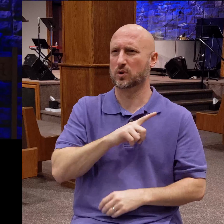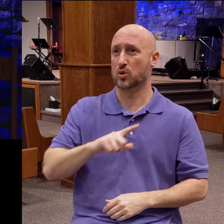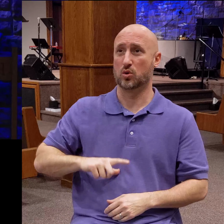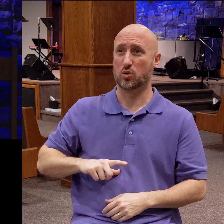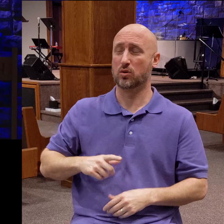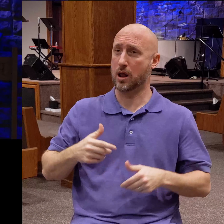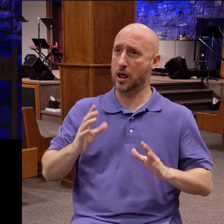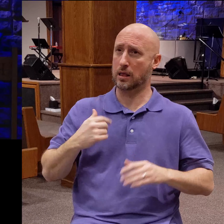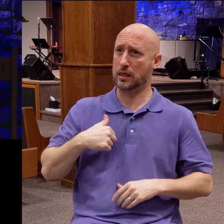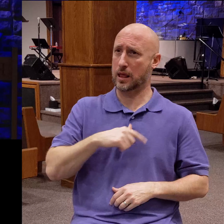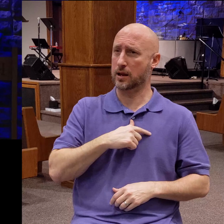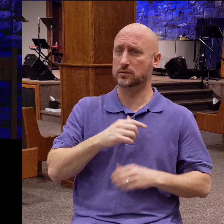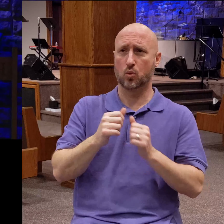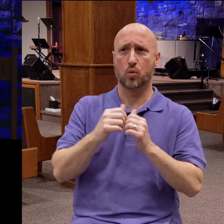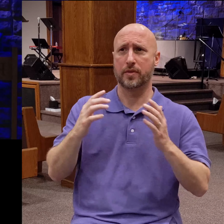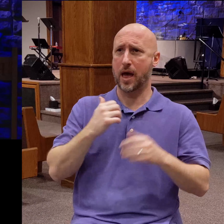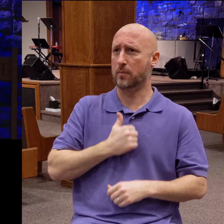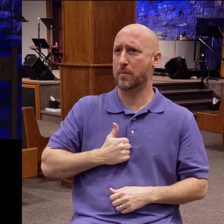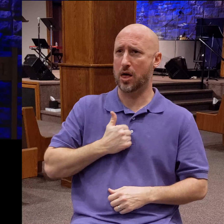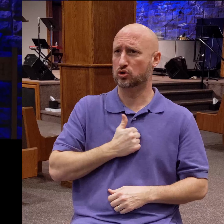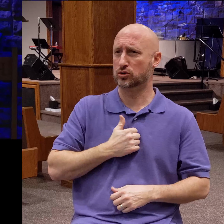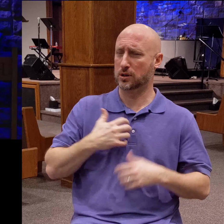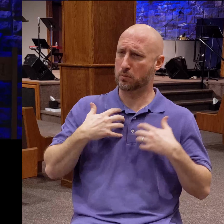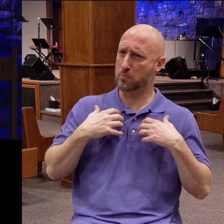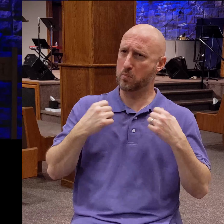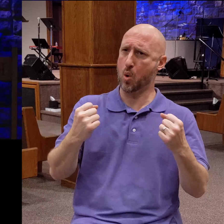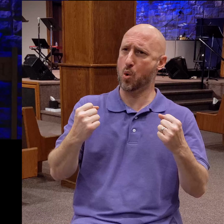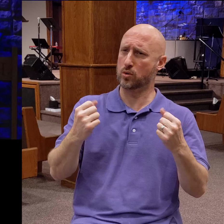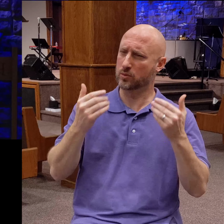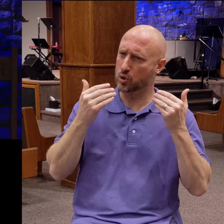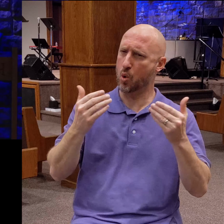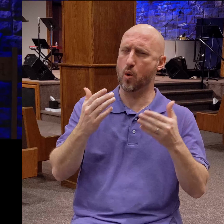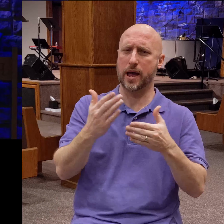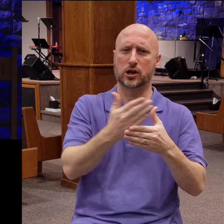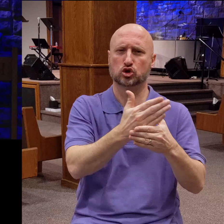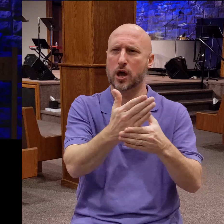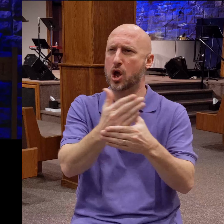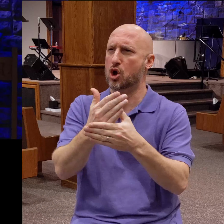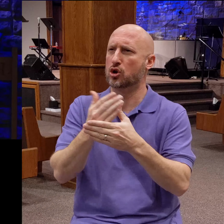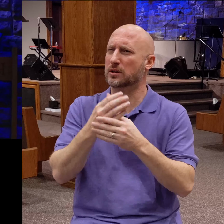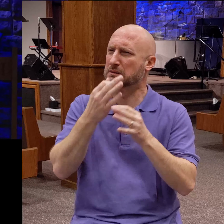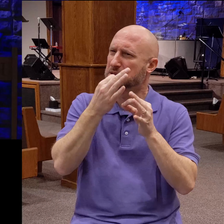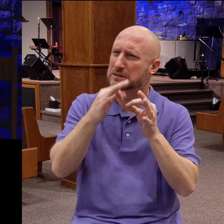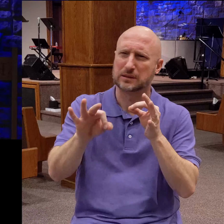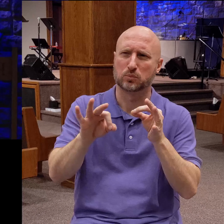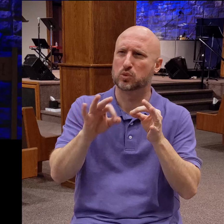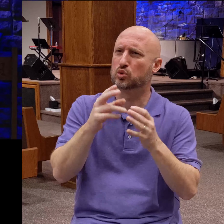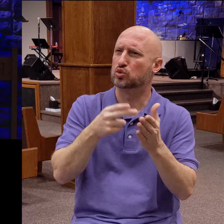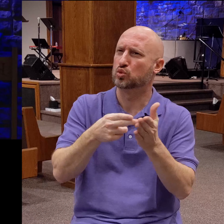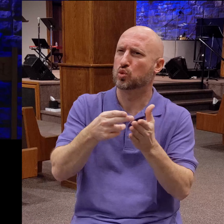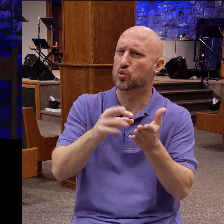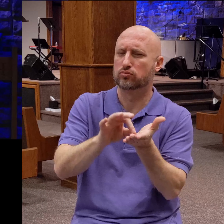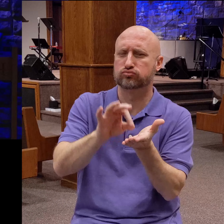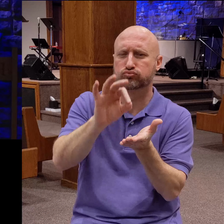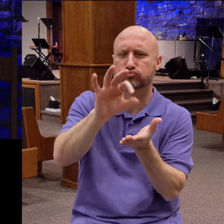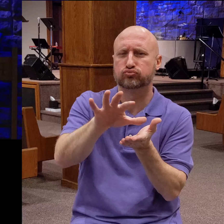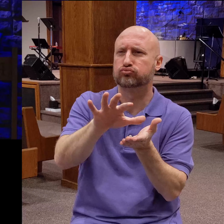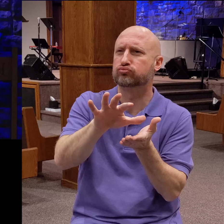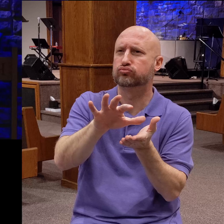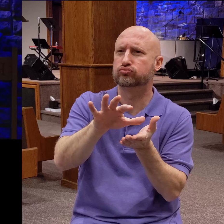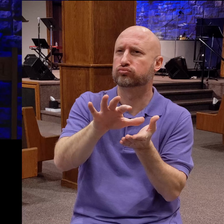without apology have boldness, Lord, to share the simple, simple, simple, simple truth,